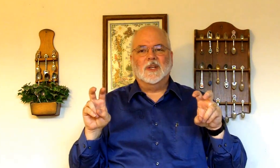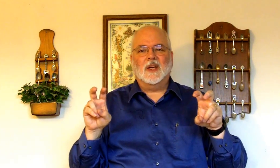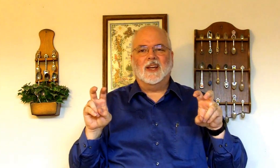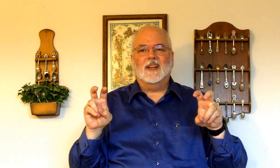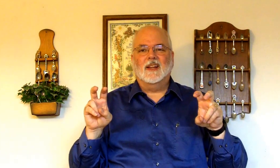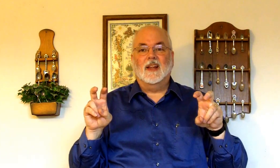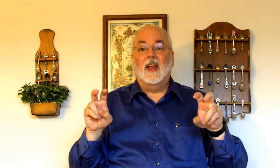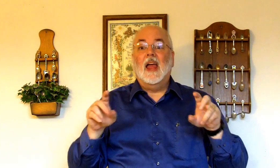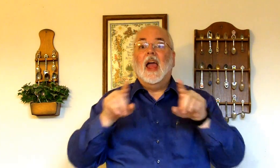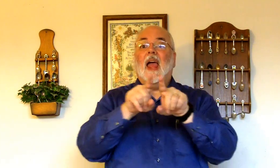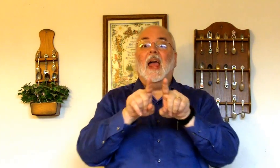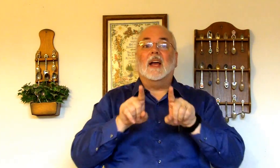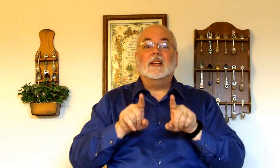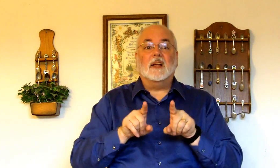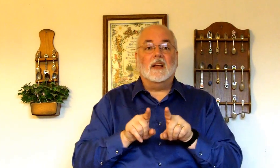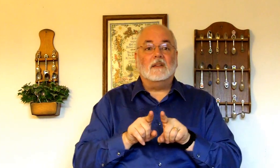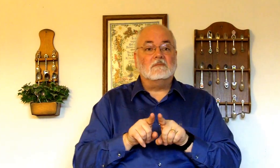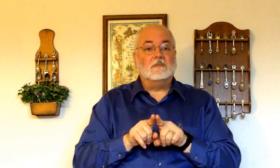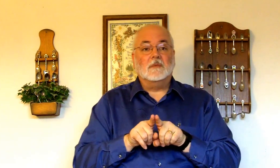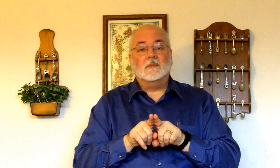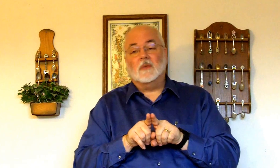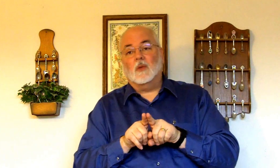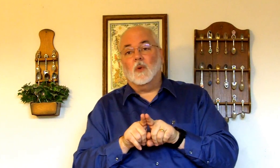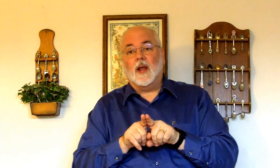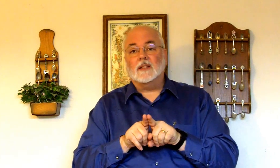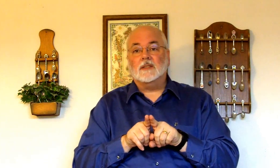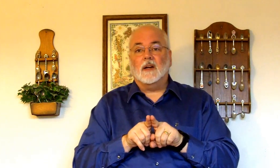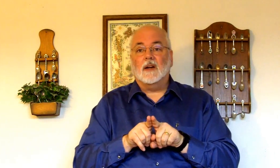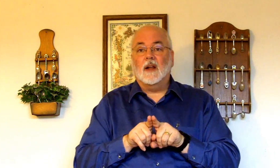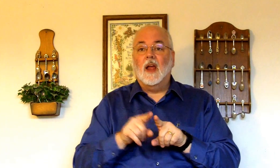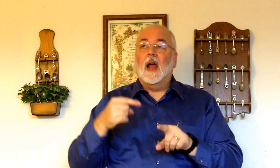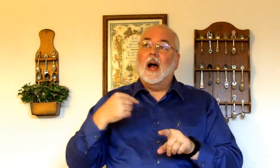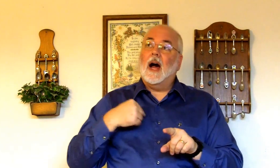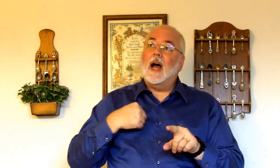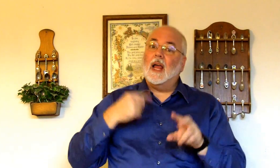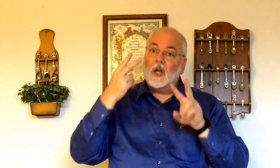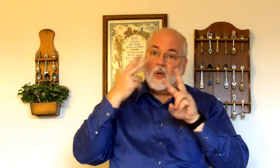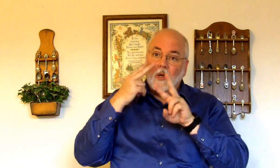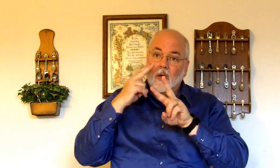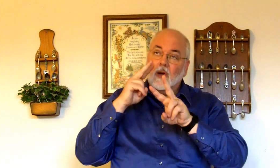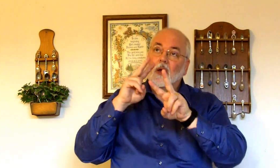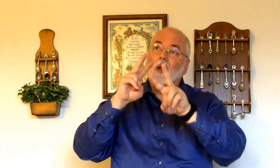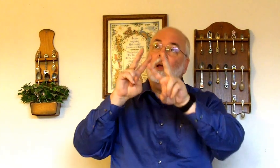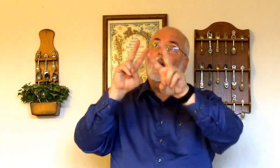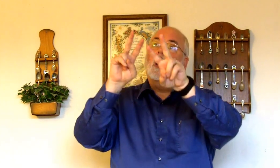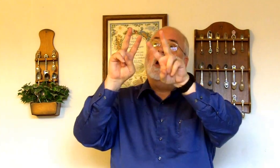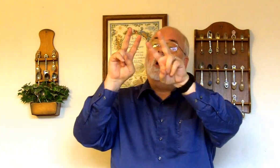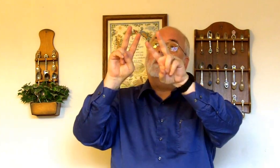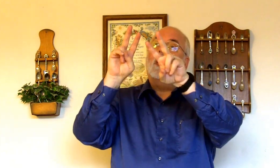Okay. As, again, the word as is there. I look